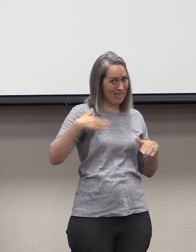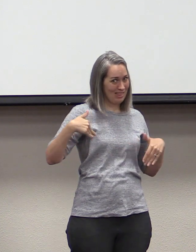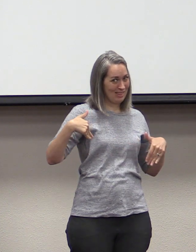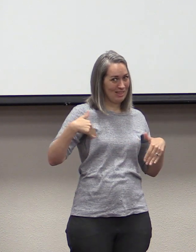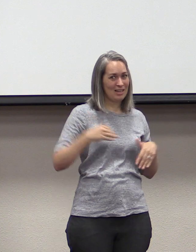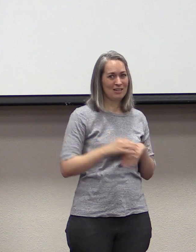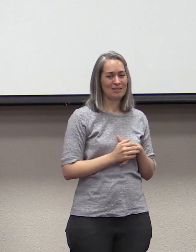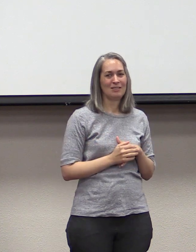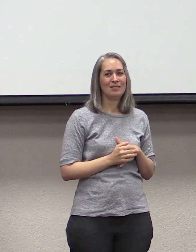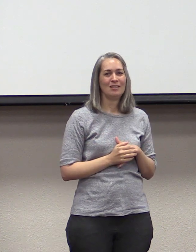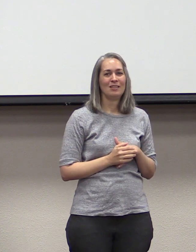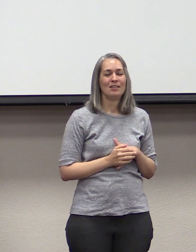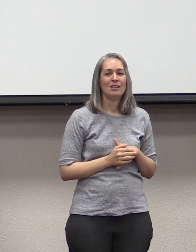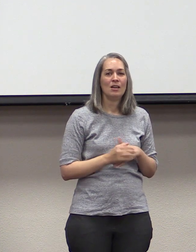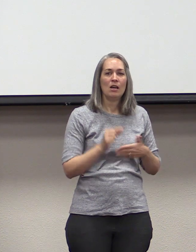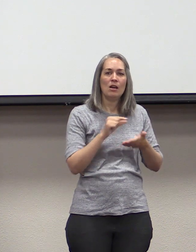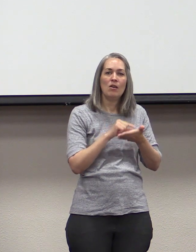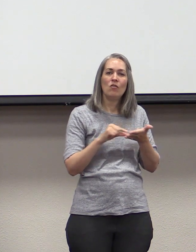in verse